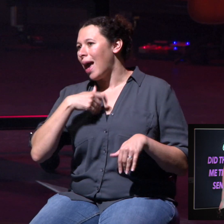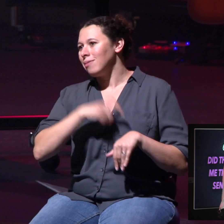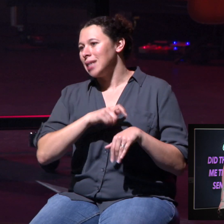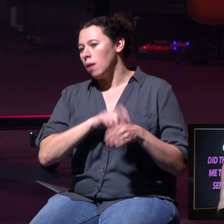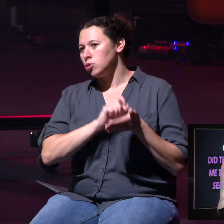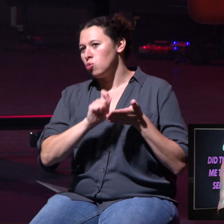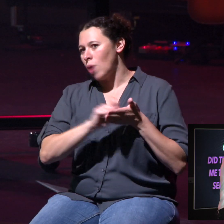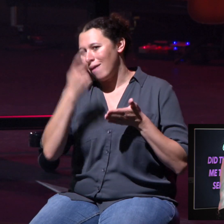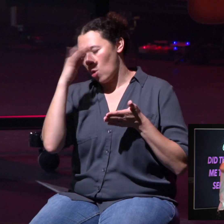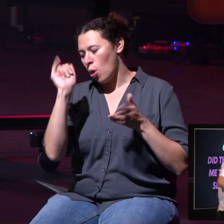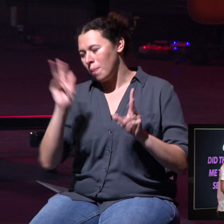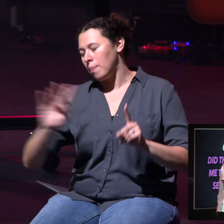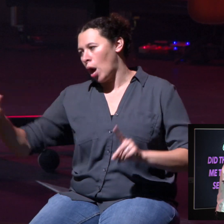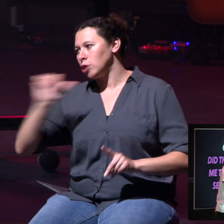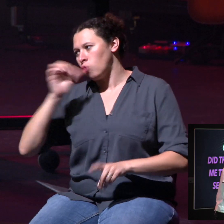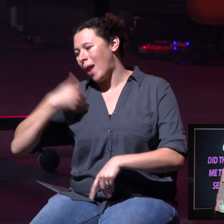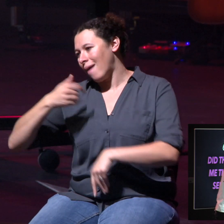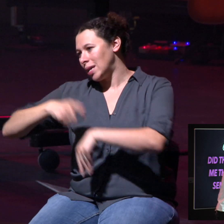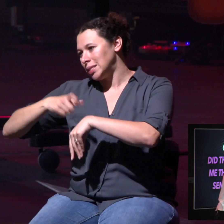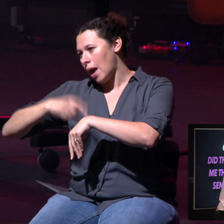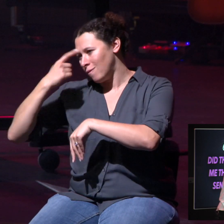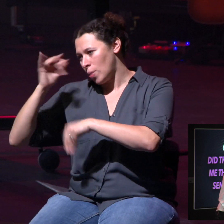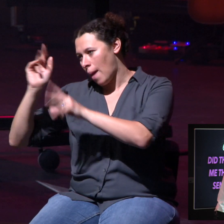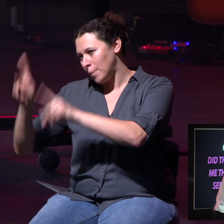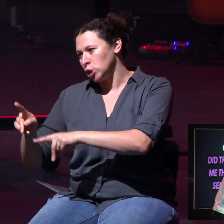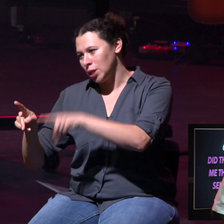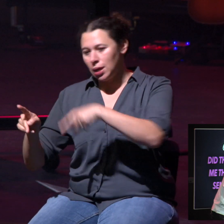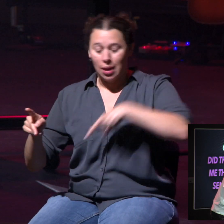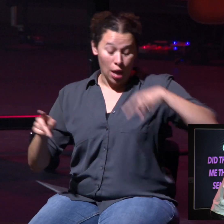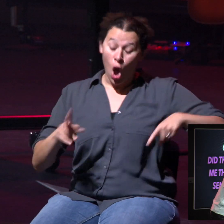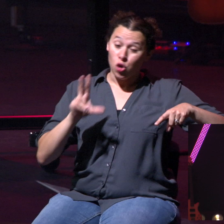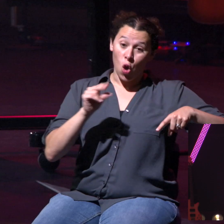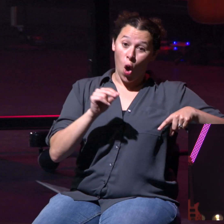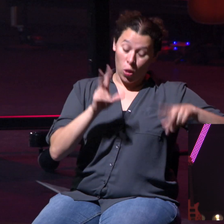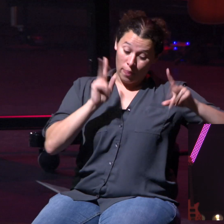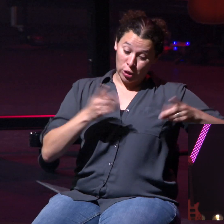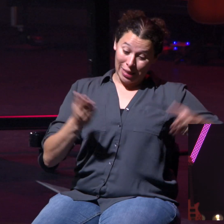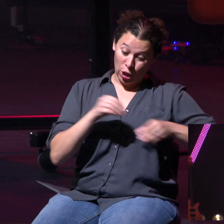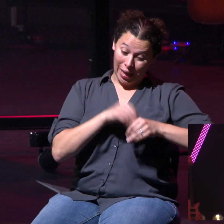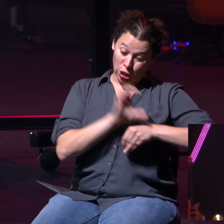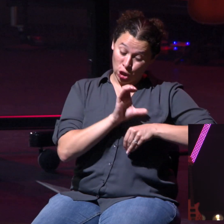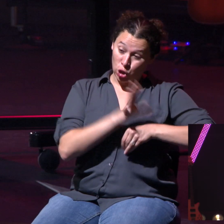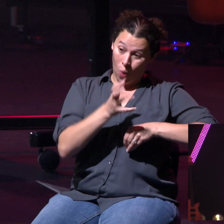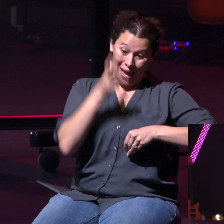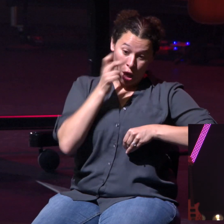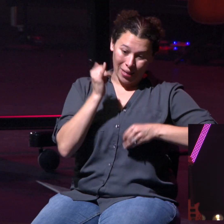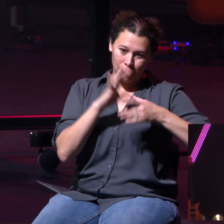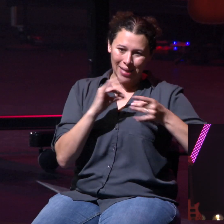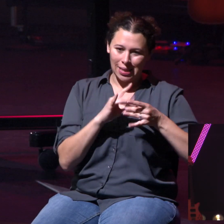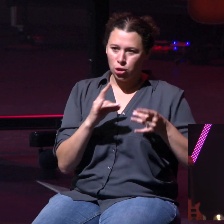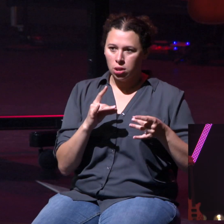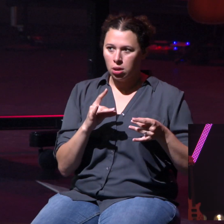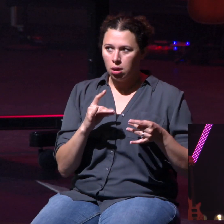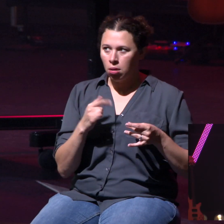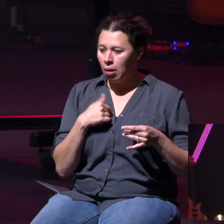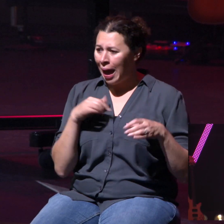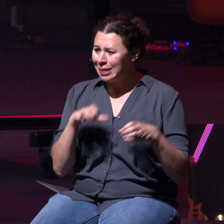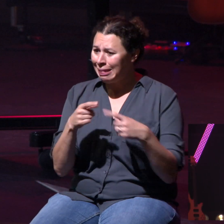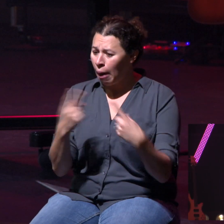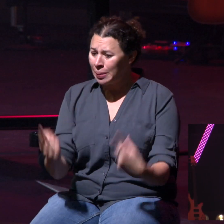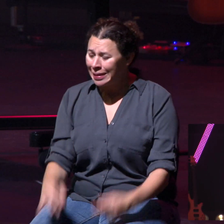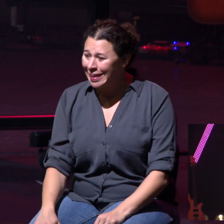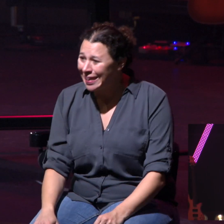these people that I'm going to see on Sunday. They're going to want to hear this. This is going to change their lives.